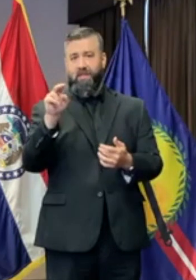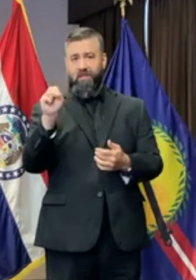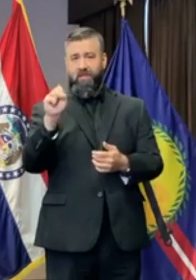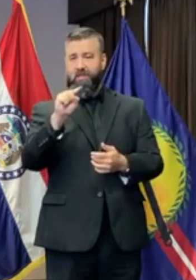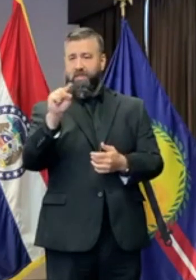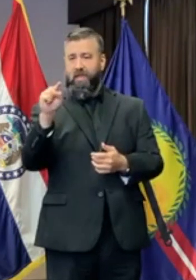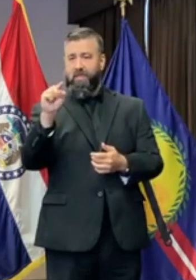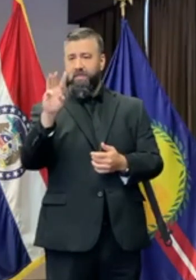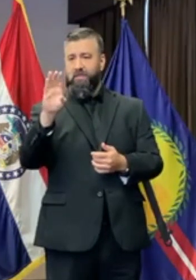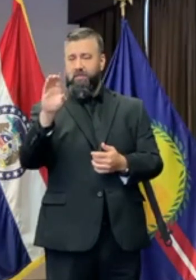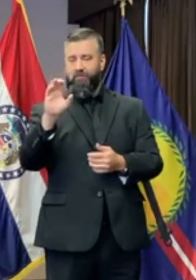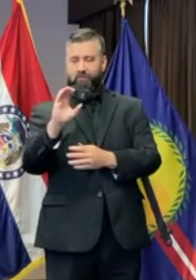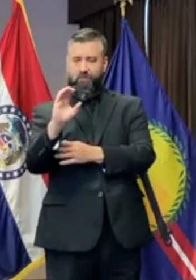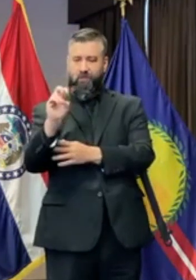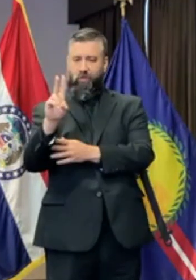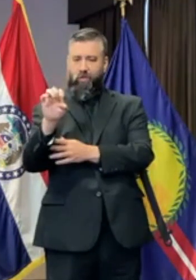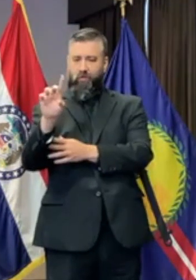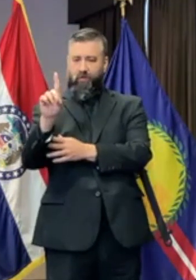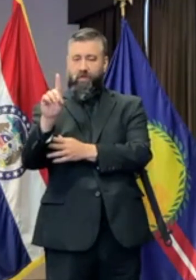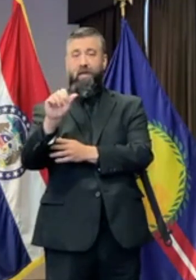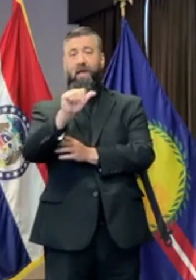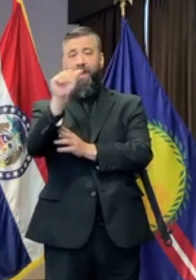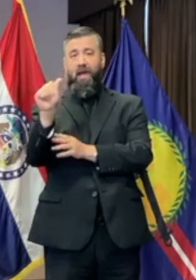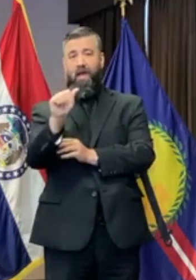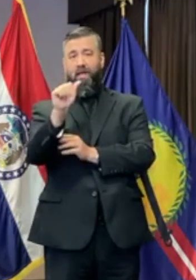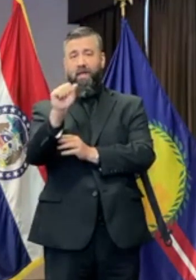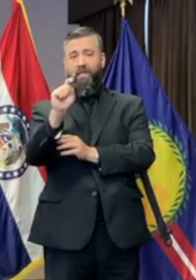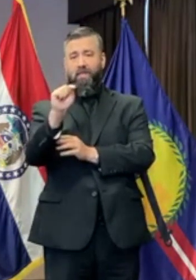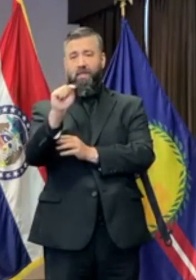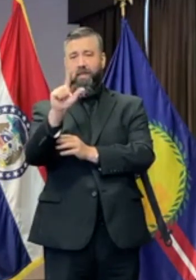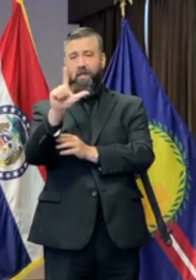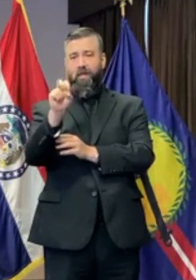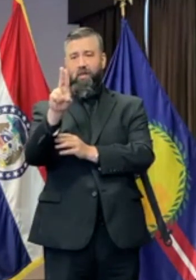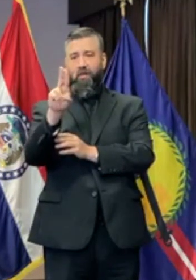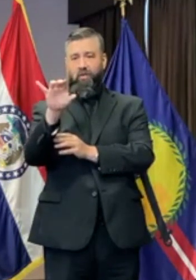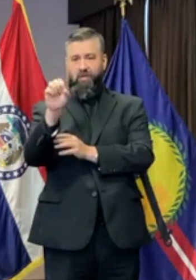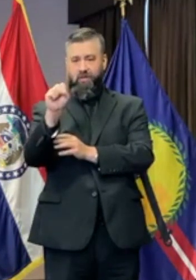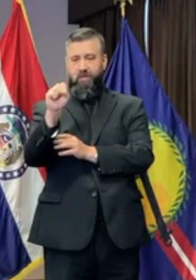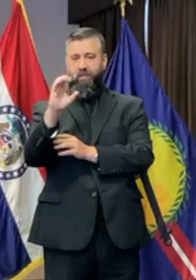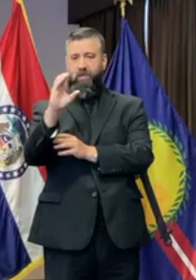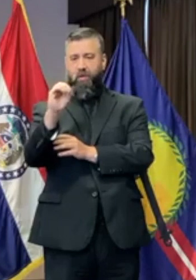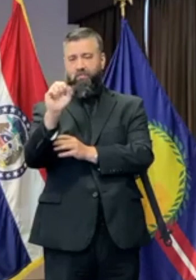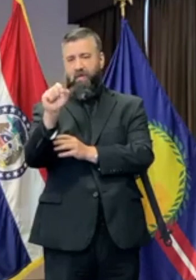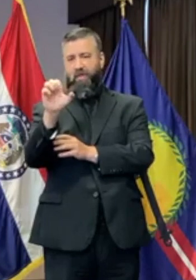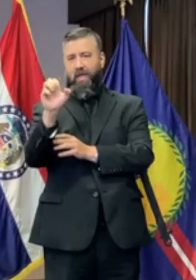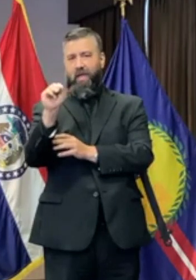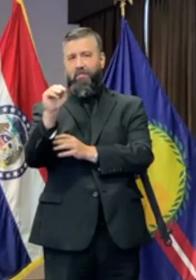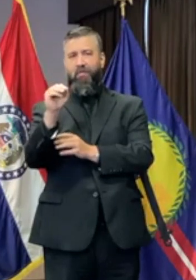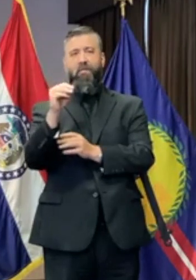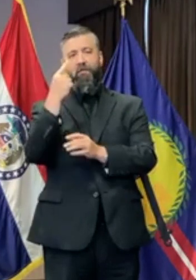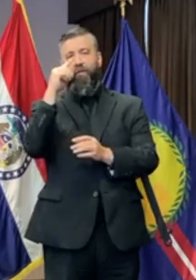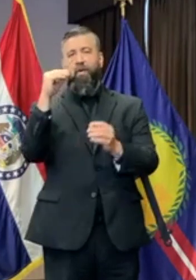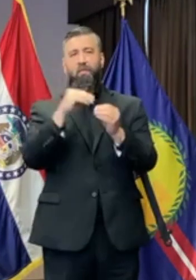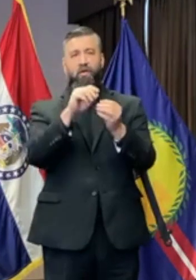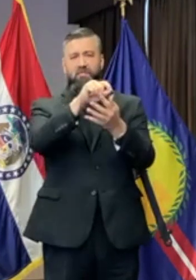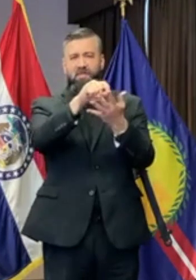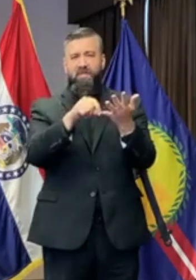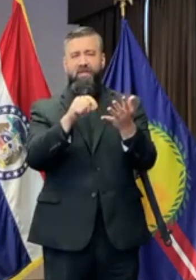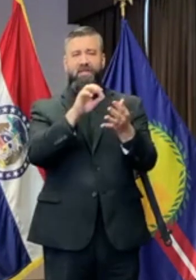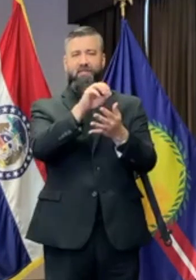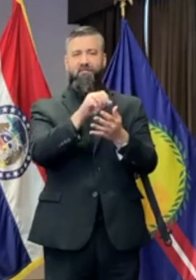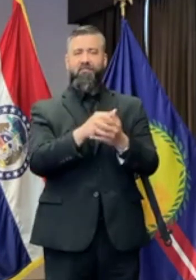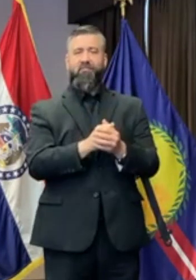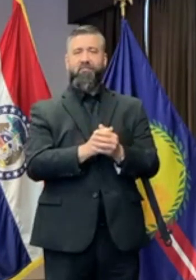business-covid at stlouisco.com for more specific details. We don't have any other specific questions. Did you want